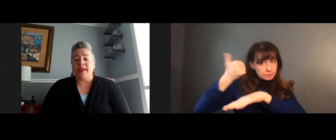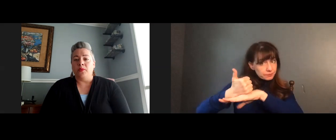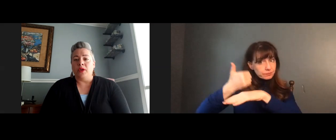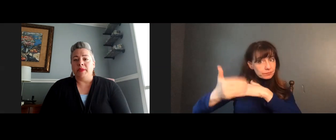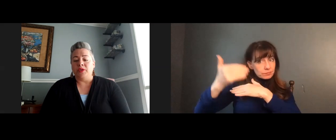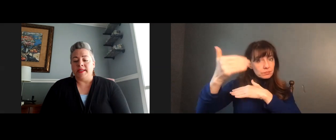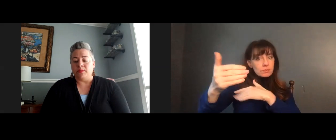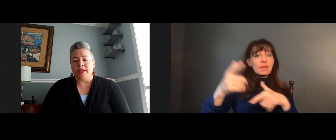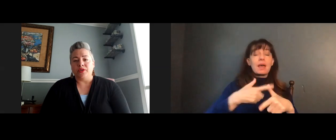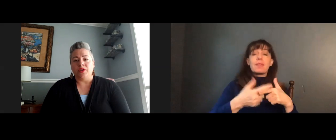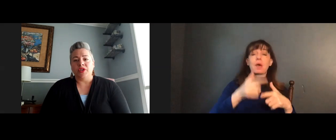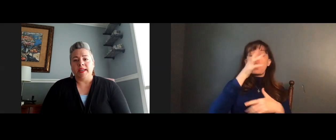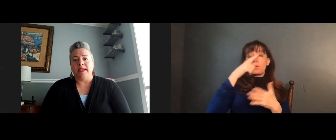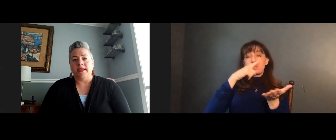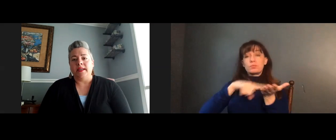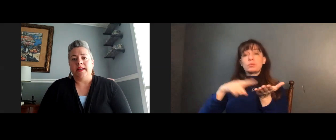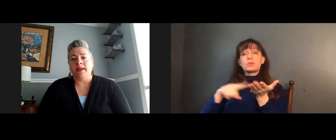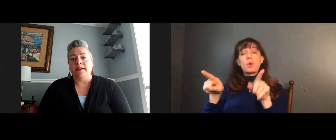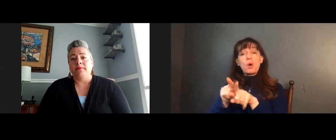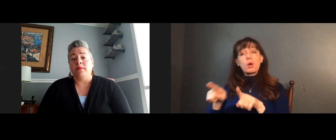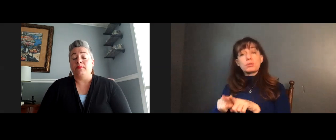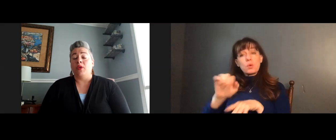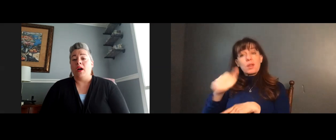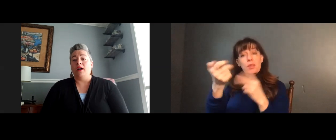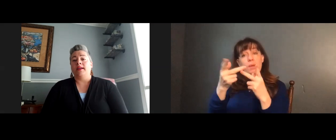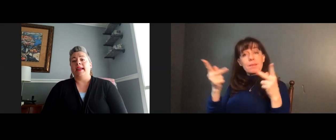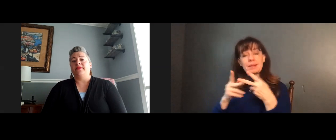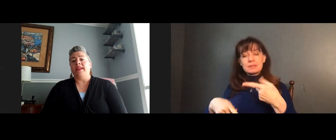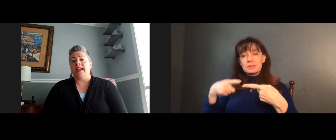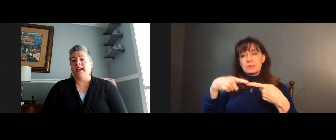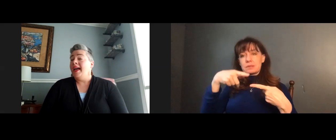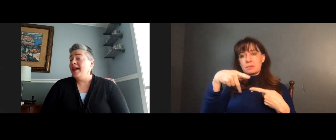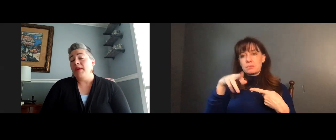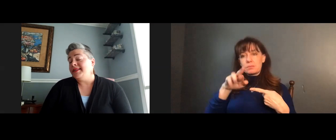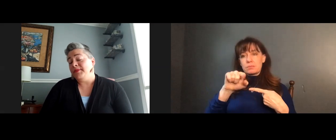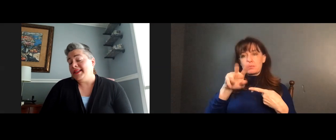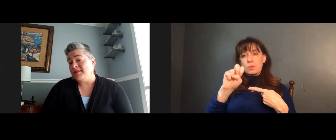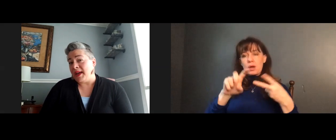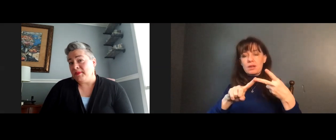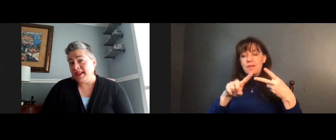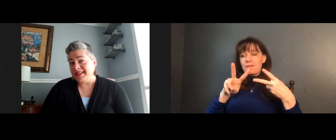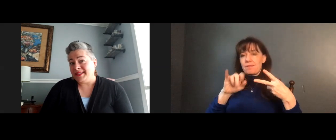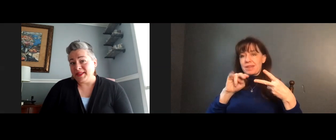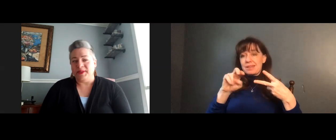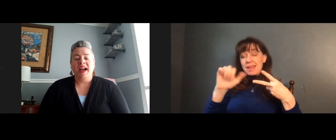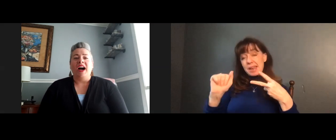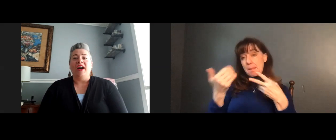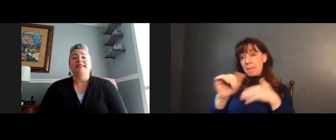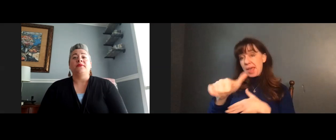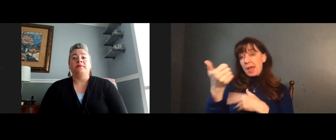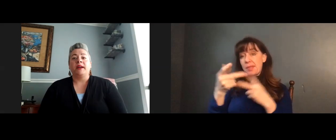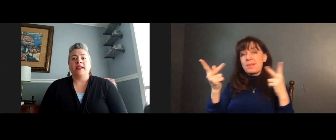while we're there we're going to be doing some research in um prague and vienna and possibly some other places too